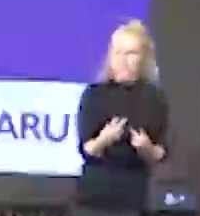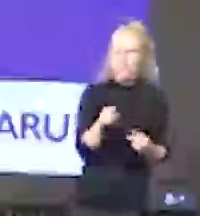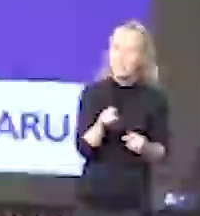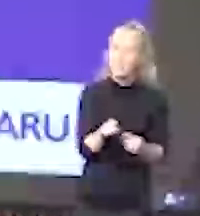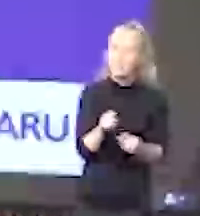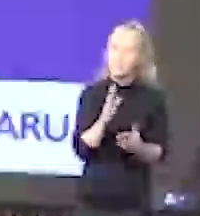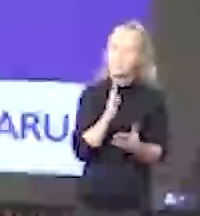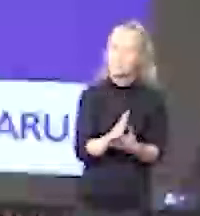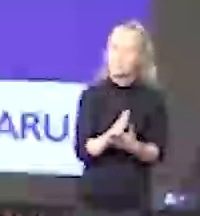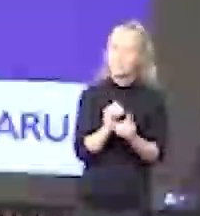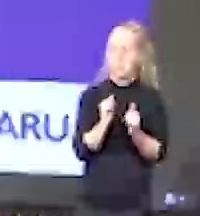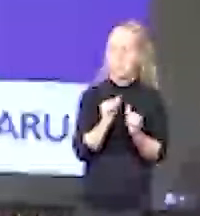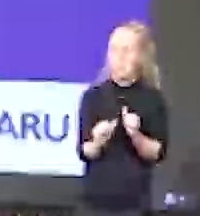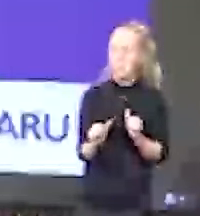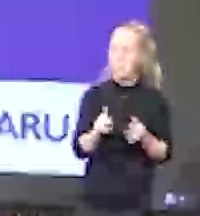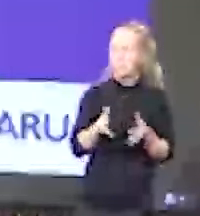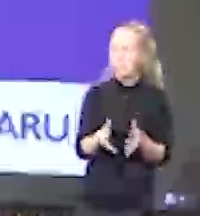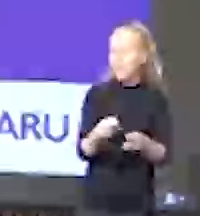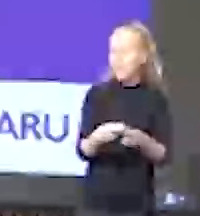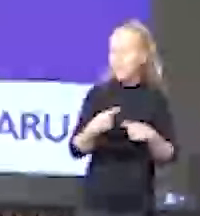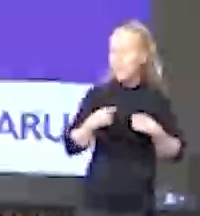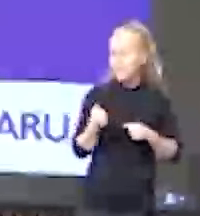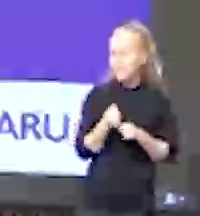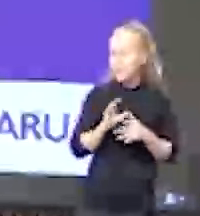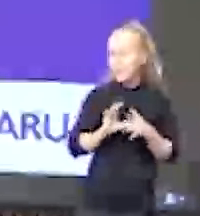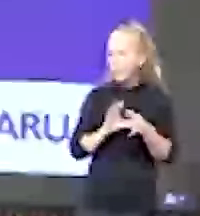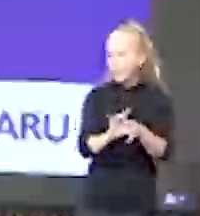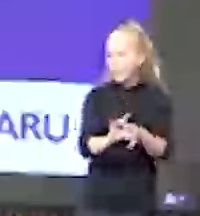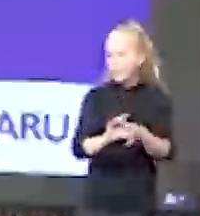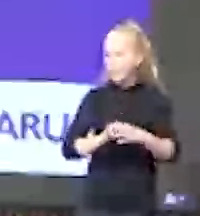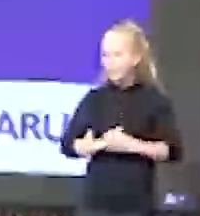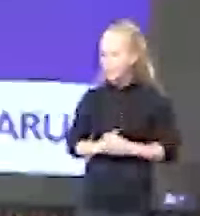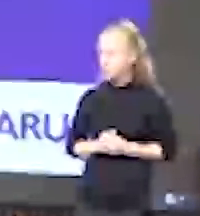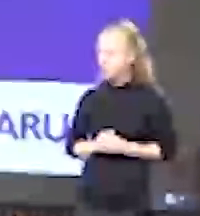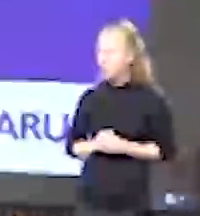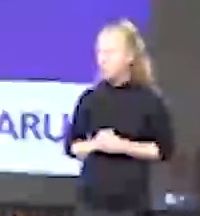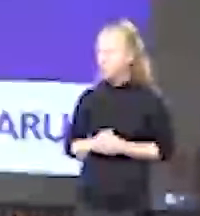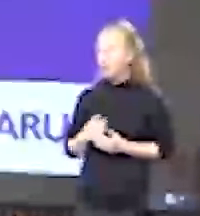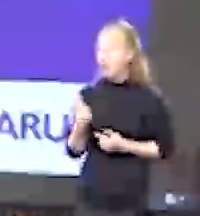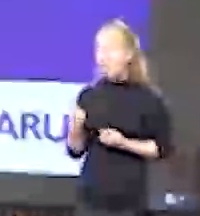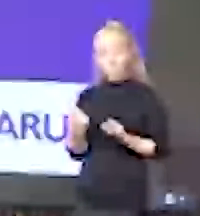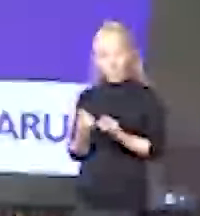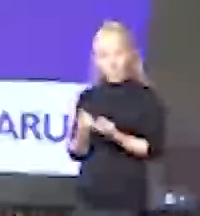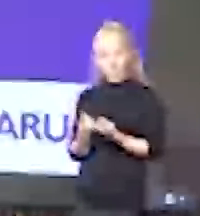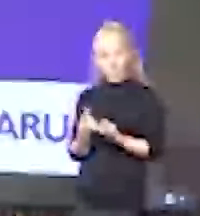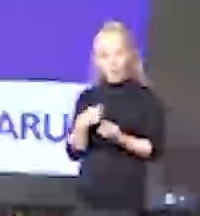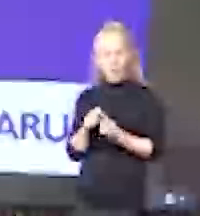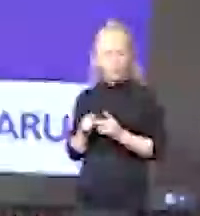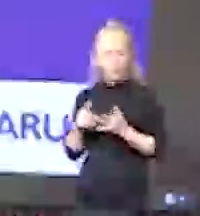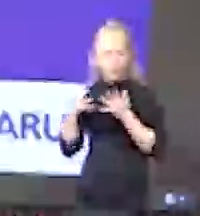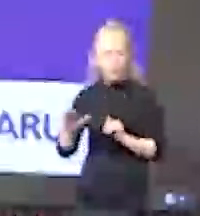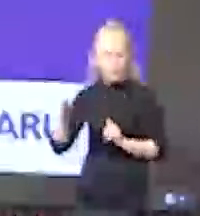effective level, making that connection. I think one of the things that we did a lot back when I was